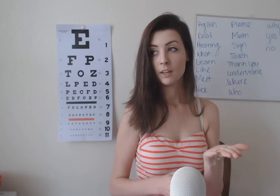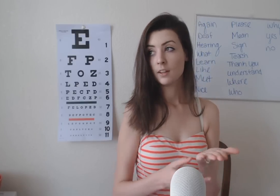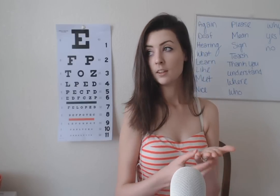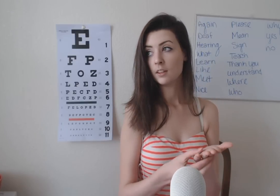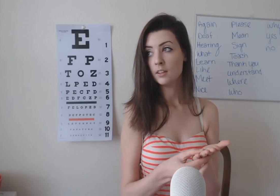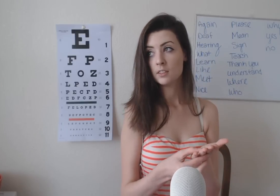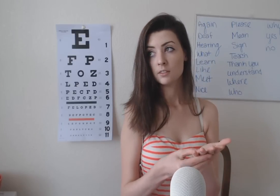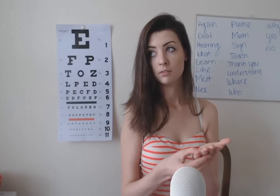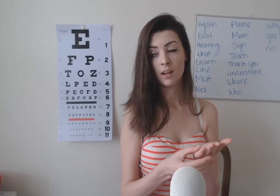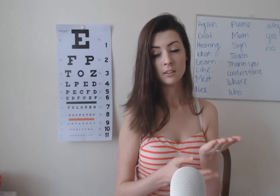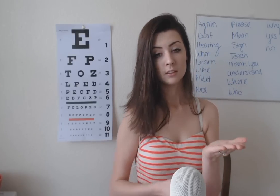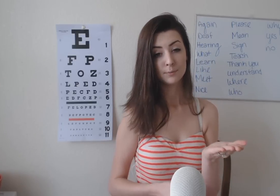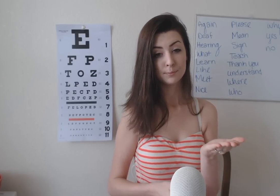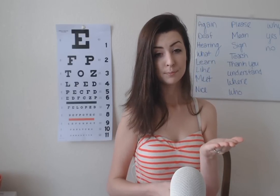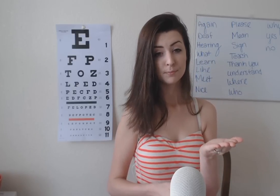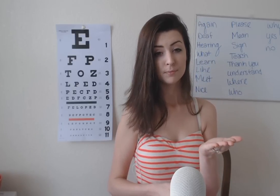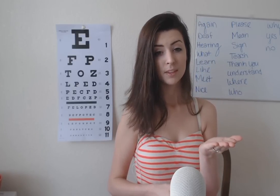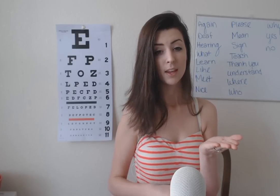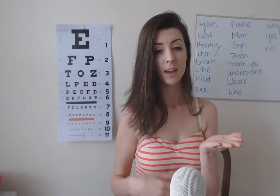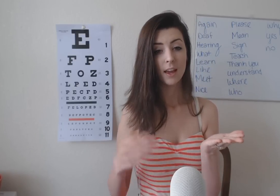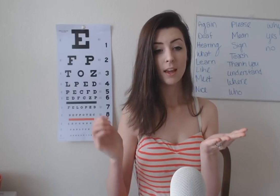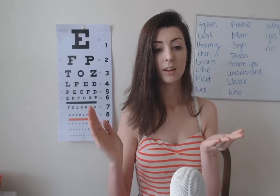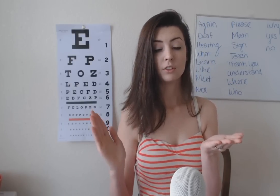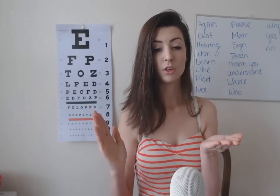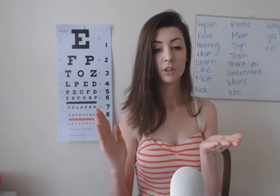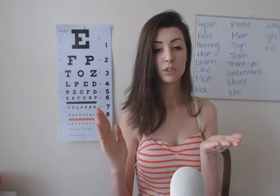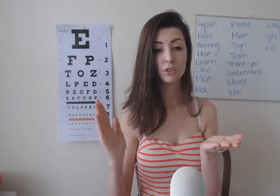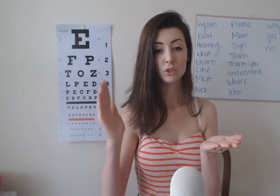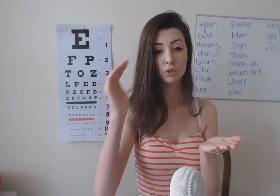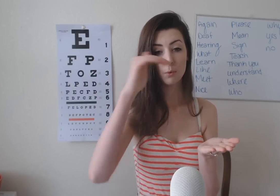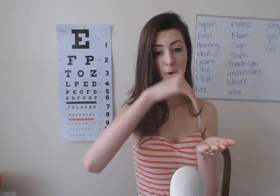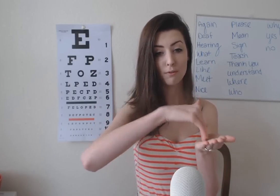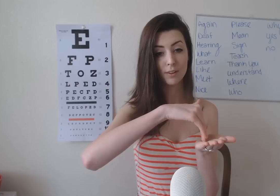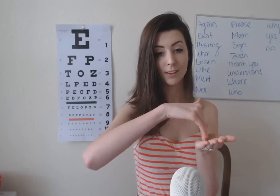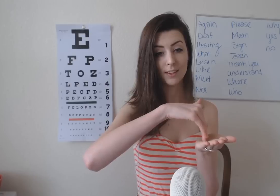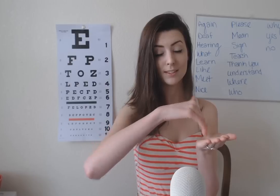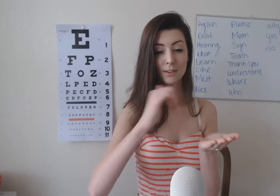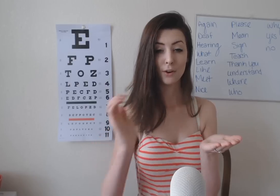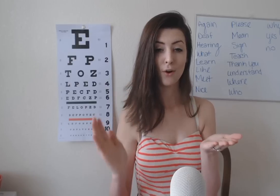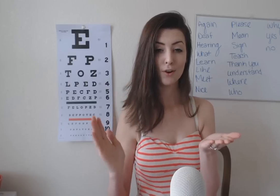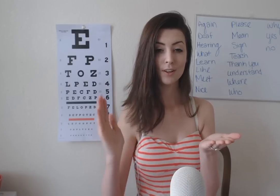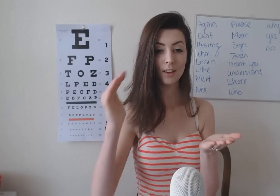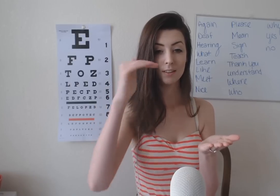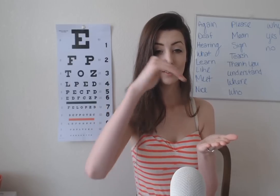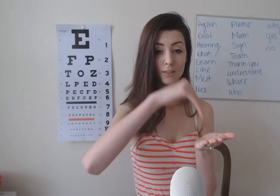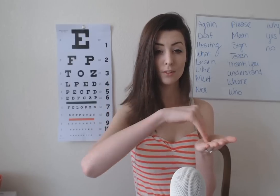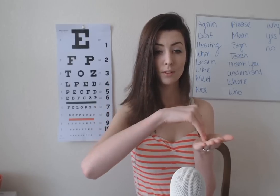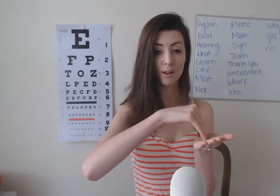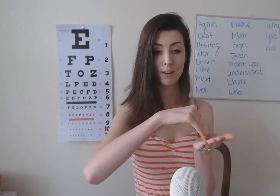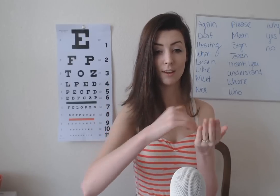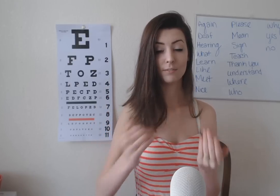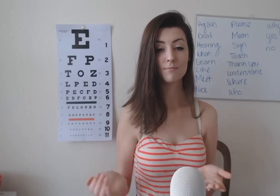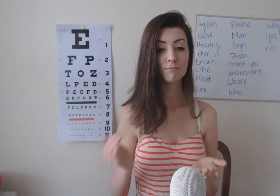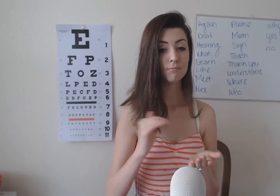like this, flat, and you're going to scoop over like this. You're going to arc it again.